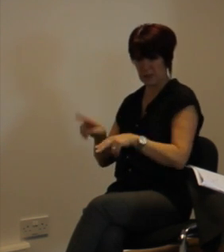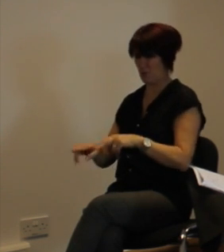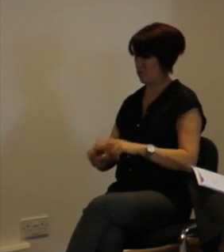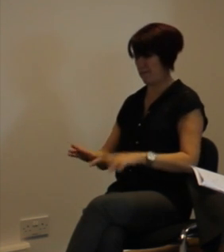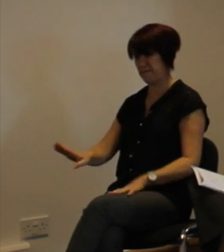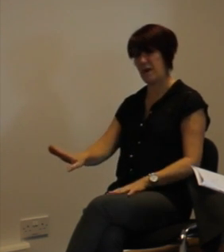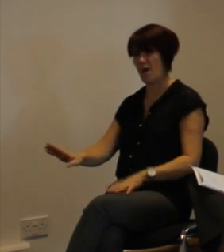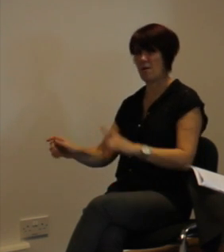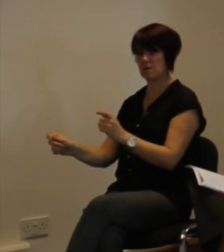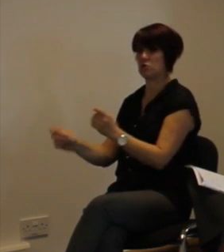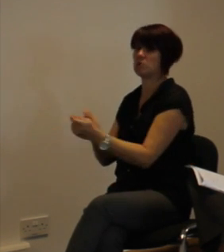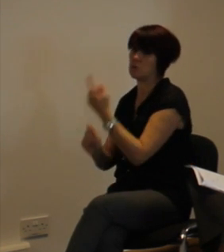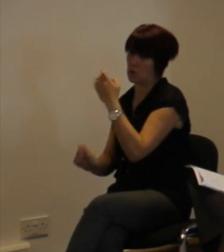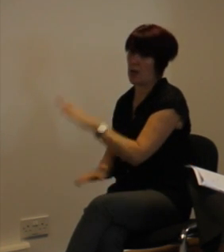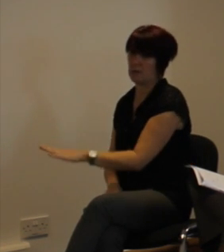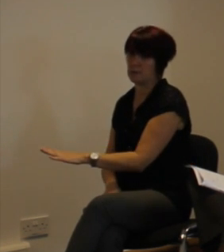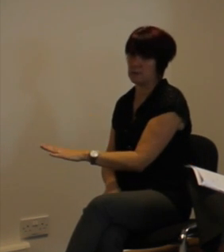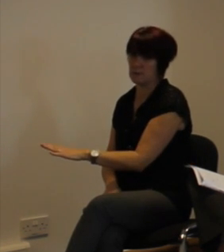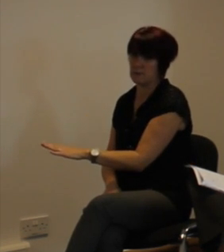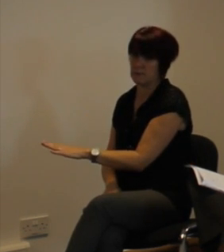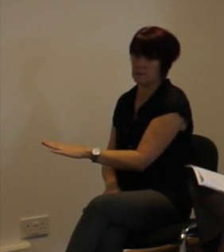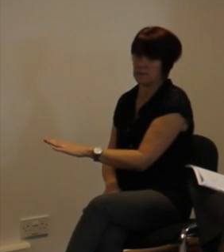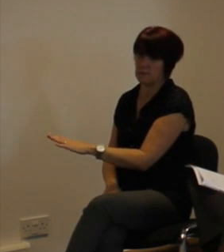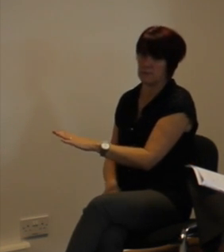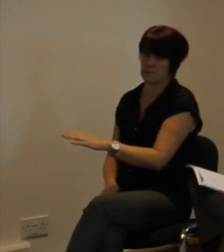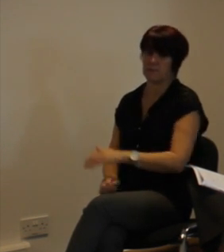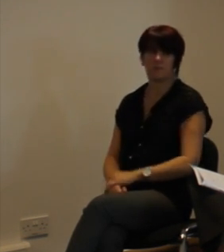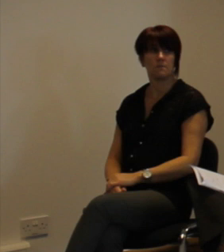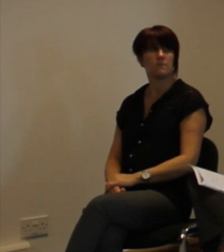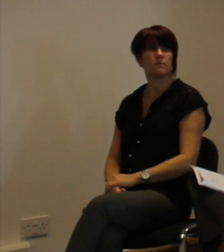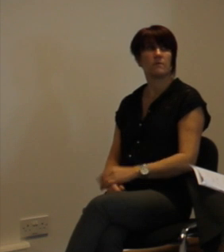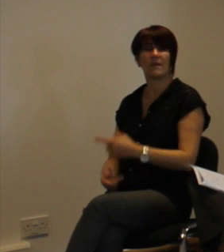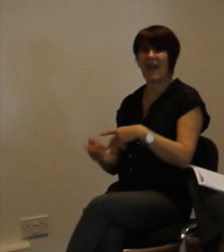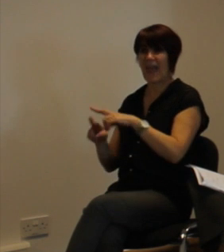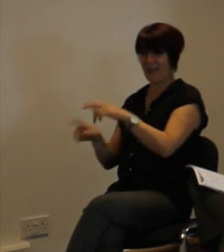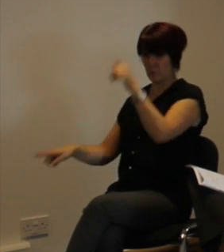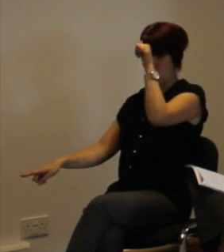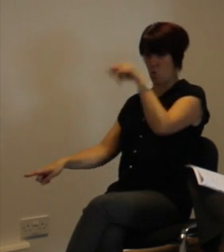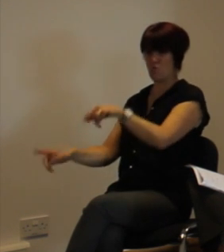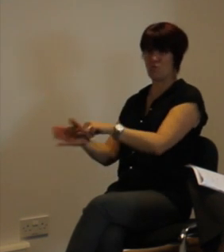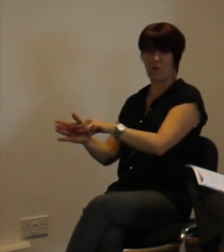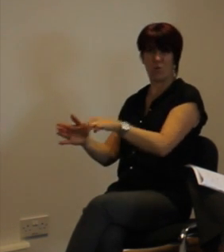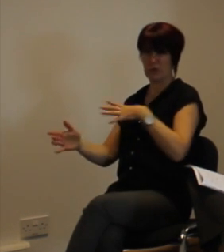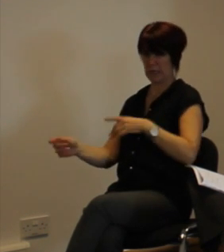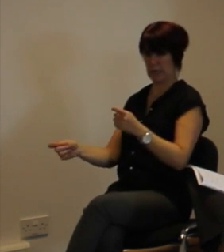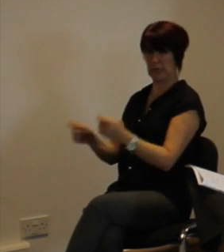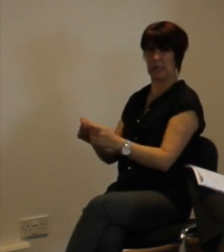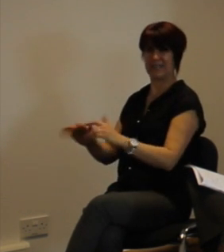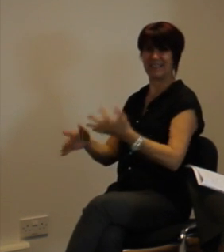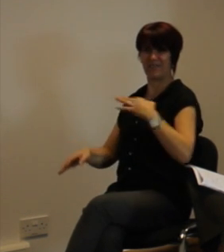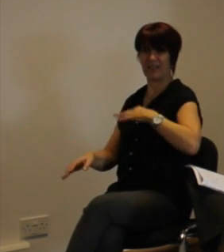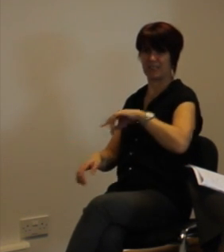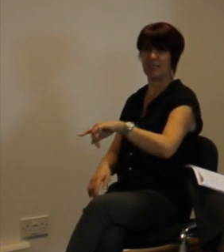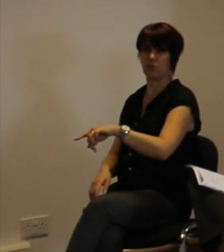something not a thing we could have anticipated. And that's a key thing. If we can anticipate a disadvantage to a